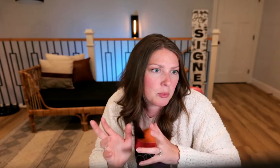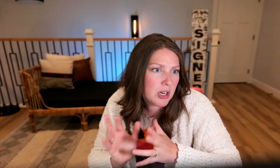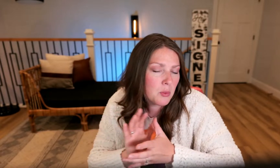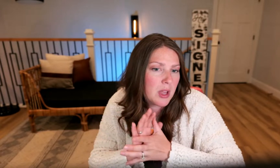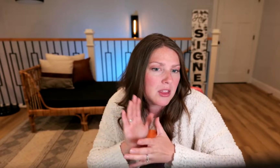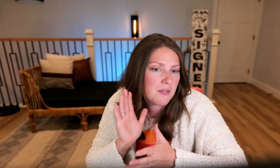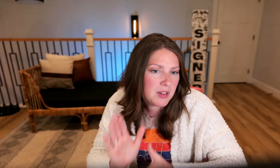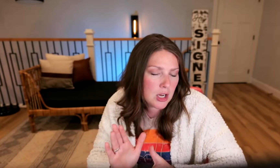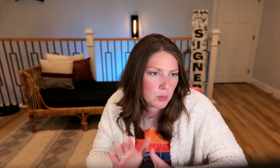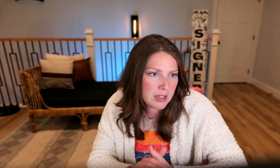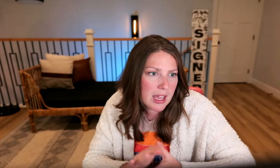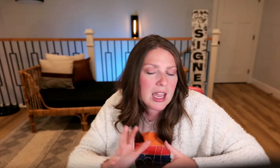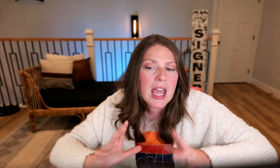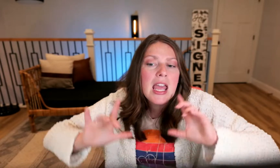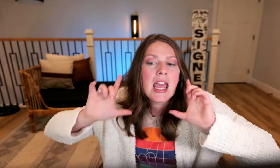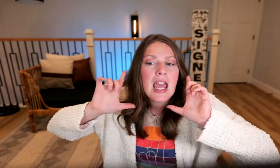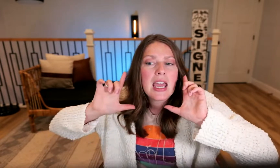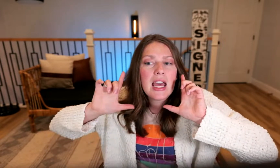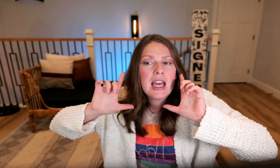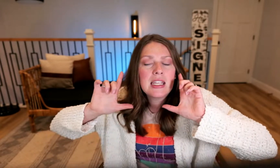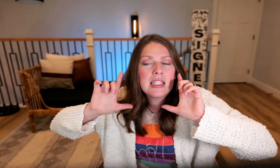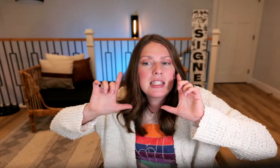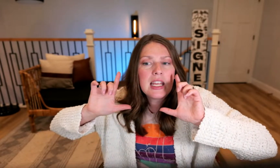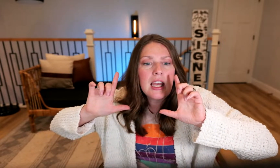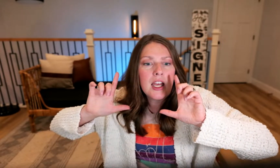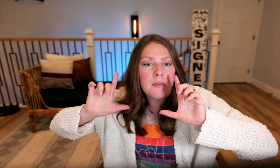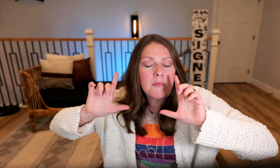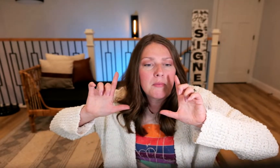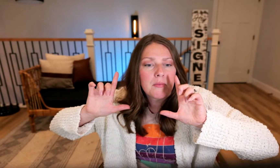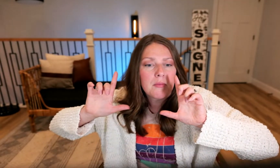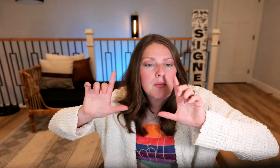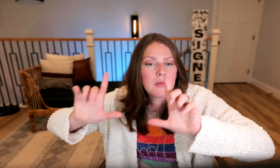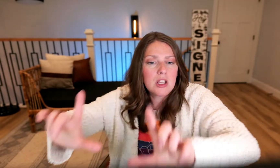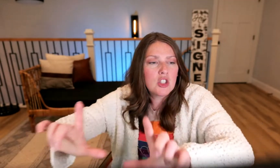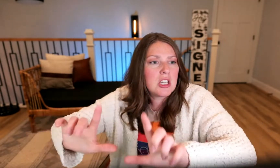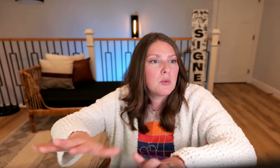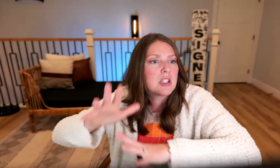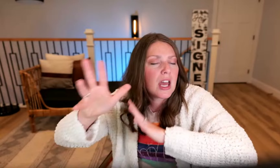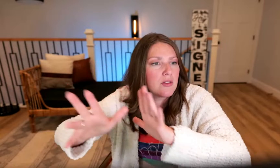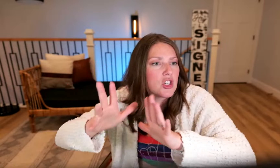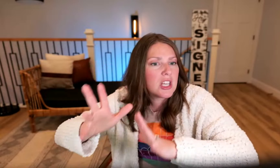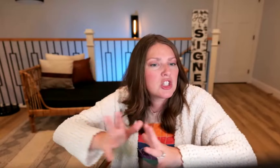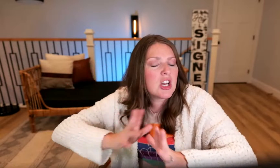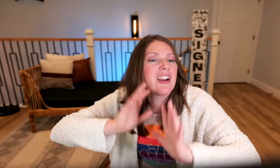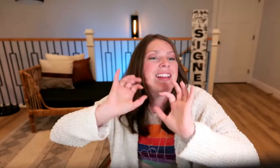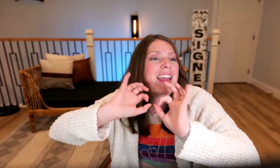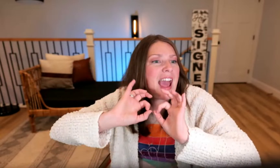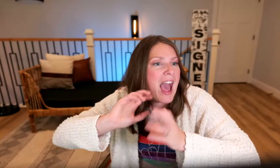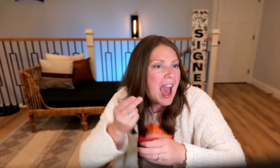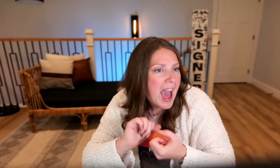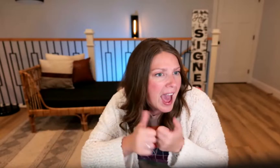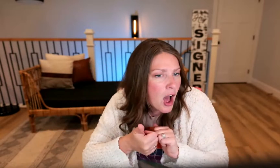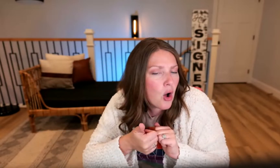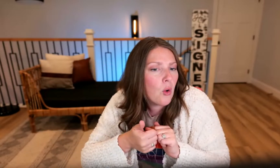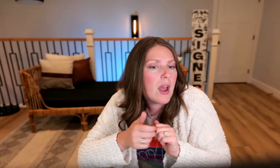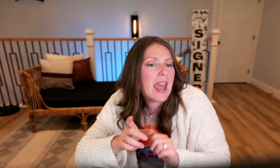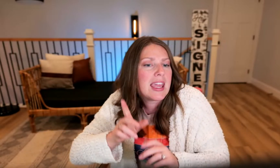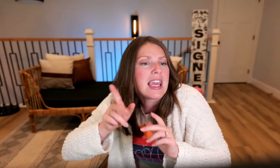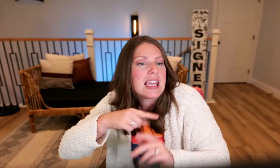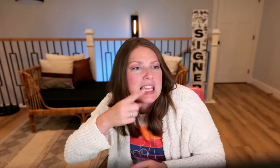interpret with video relay. And she was kind of just like sharing like how a